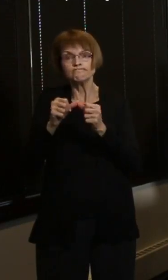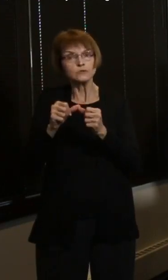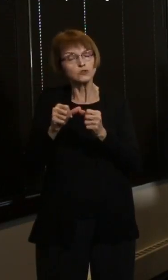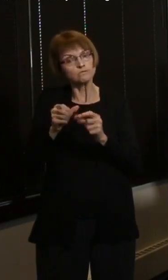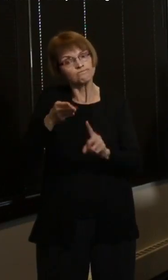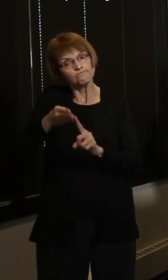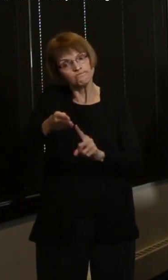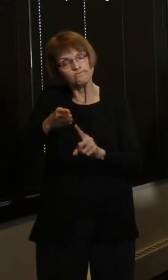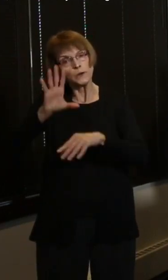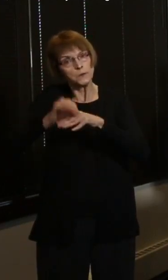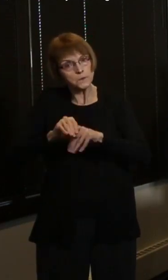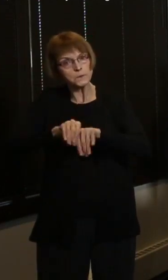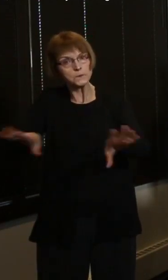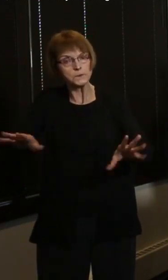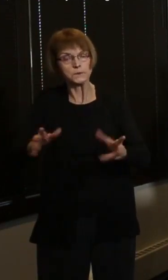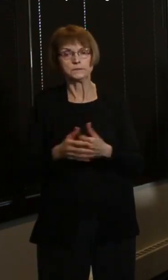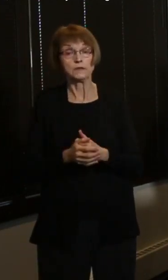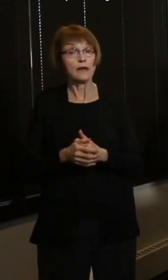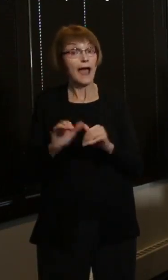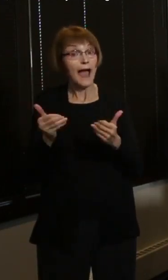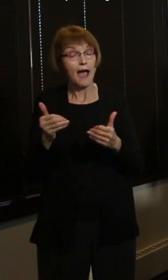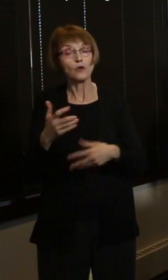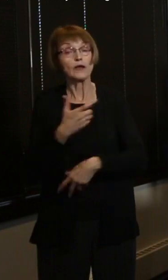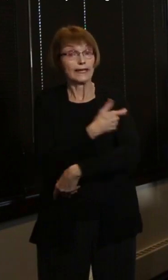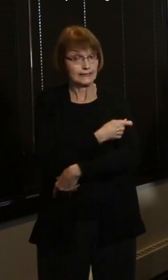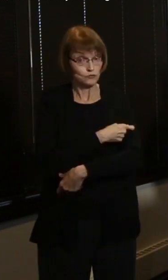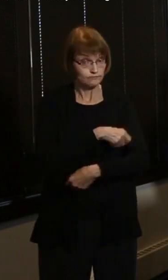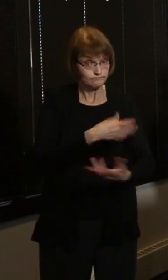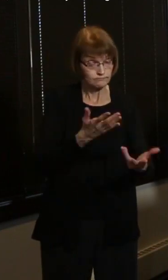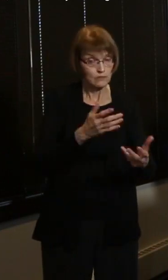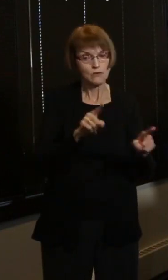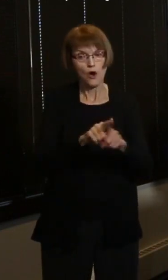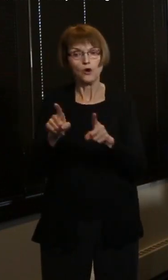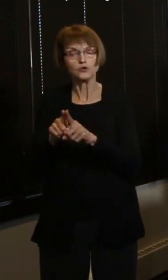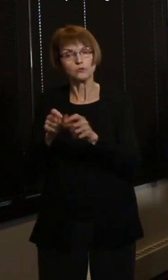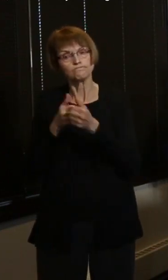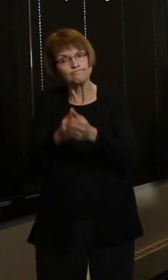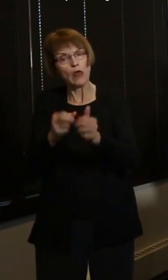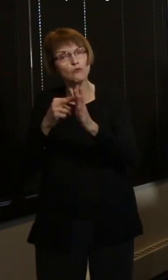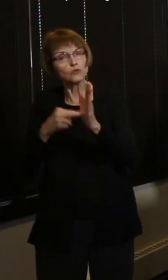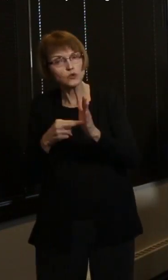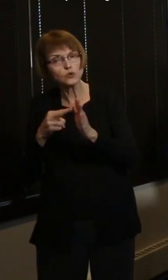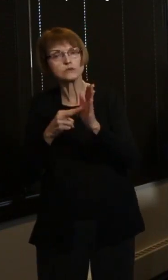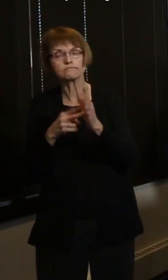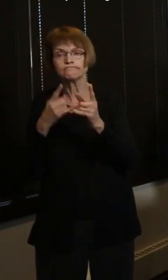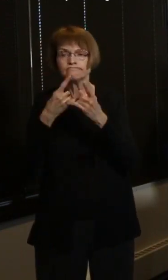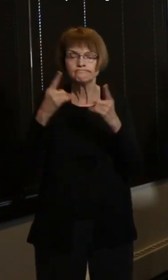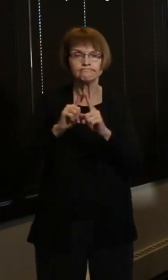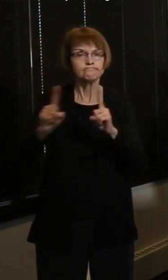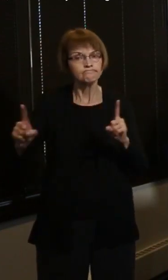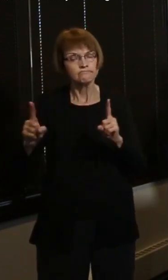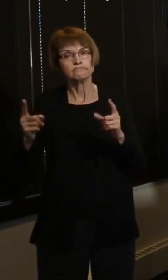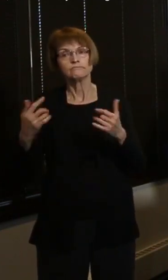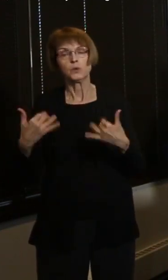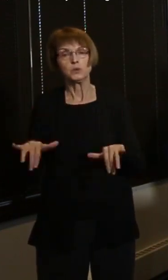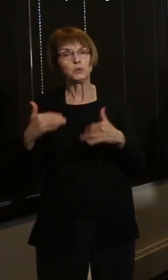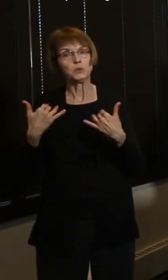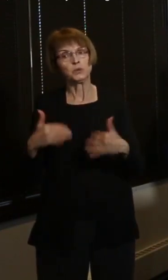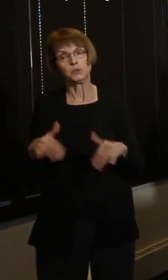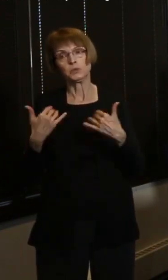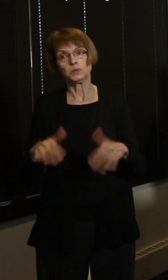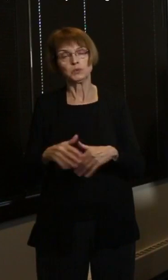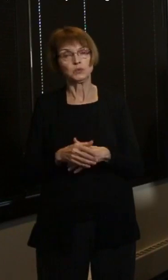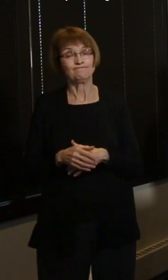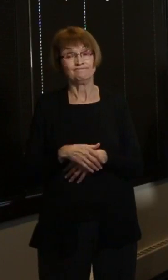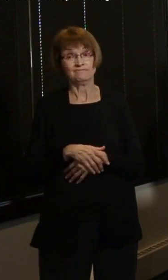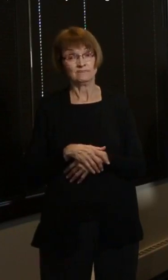means vaccinations, continuing vaccinations, but also continuing mitigation strategies. And it makes it really hard to advocate for